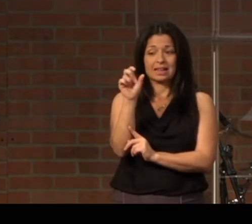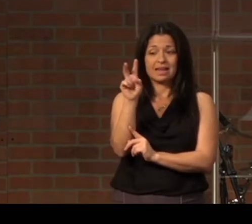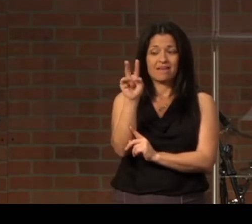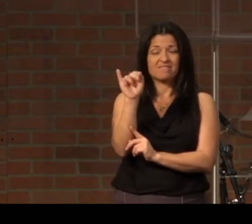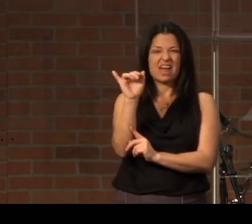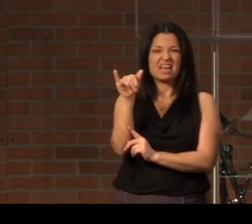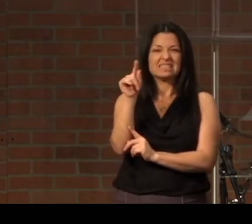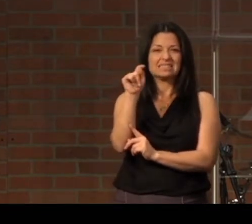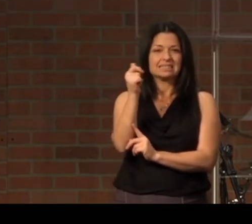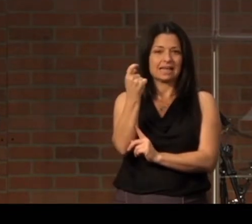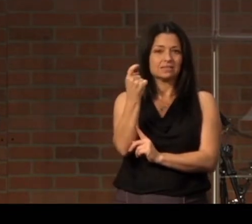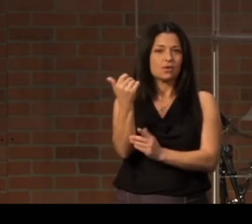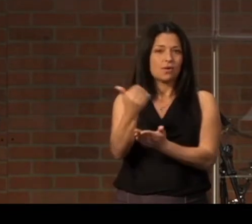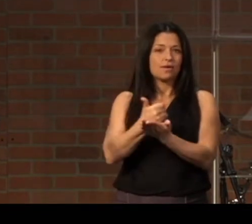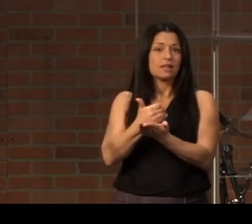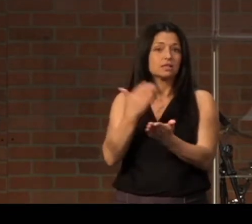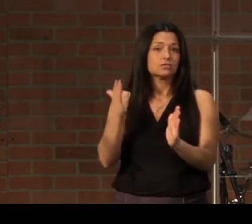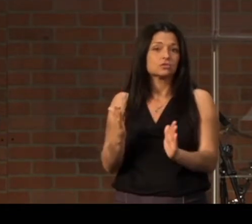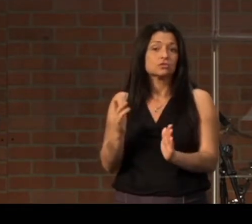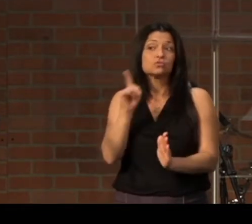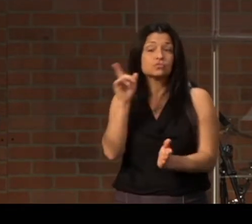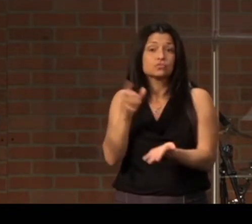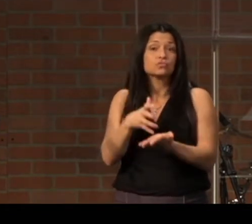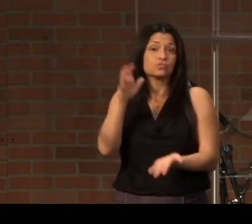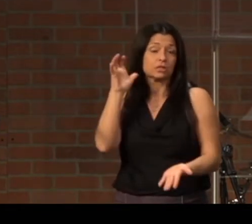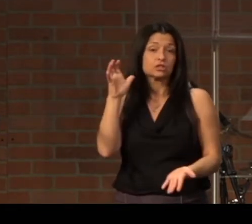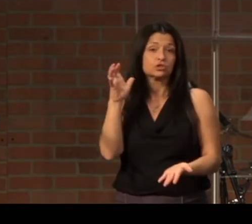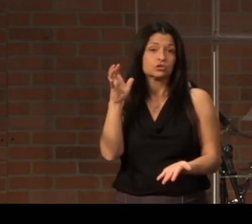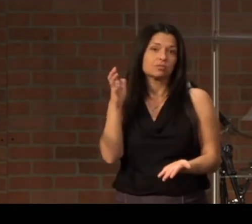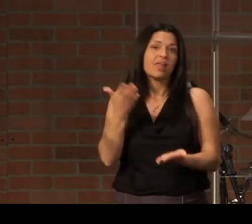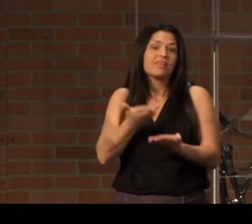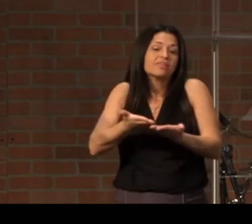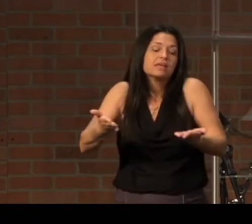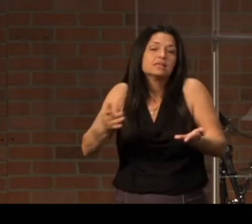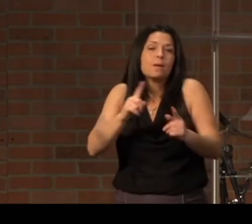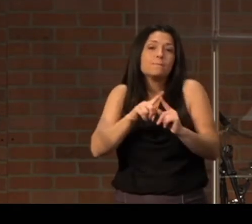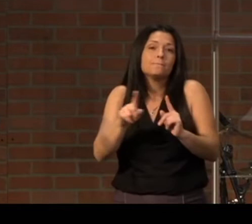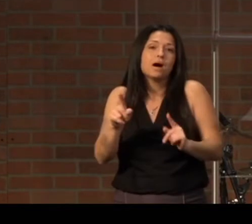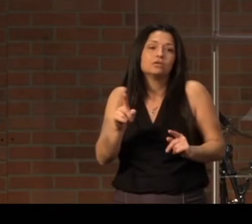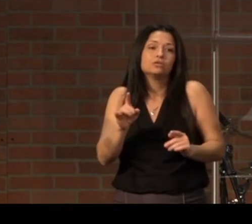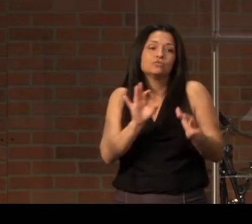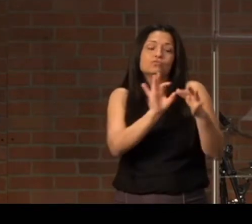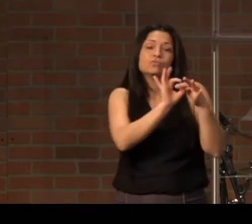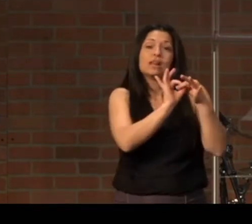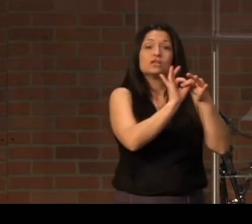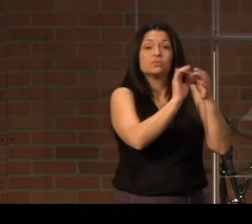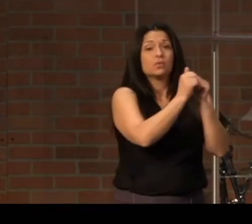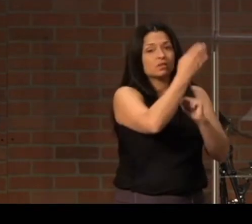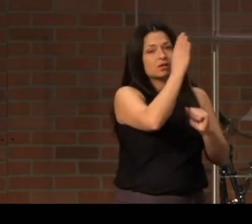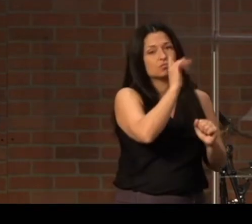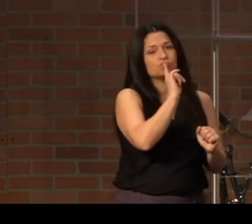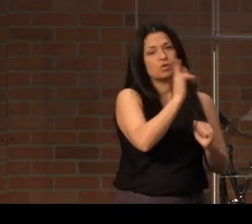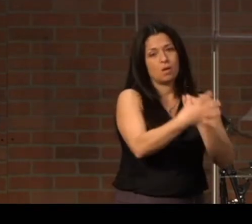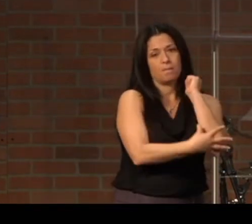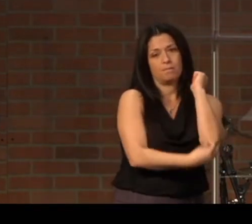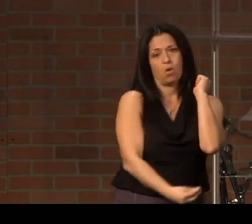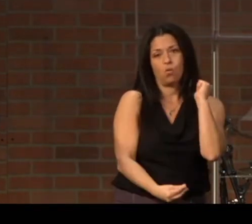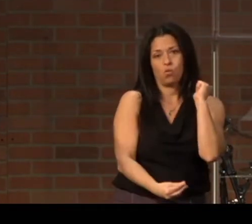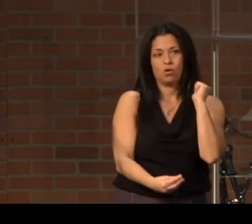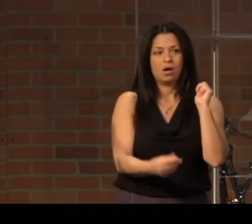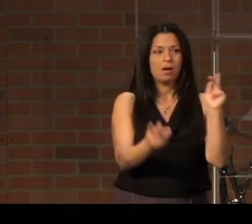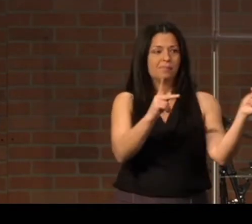rich, but materially rich, but relationally poor. Everybody hated him. He was a tax